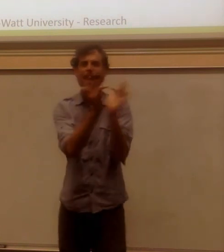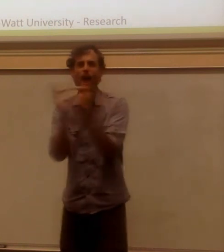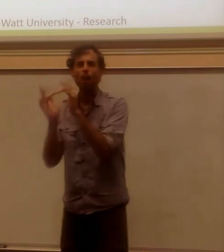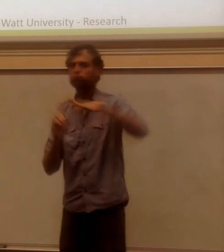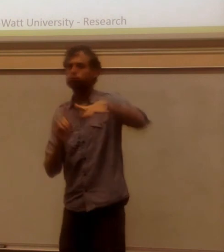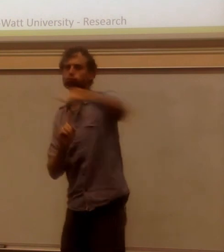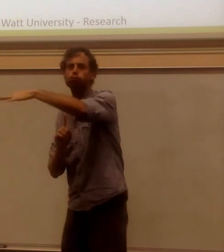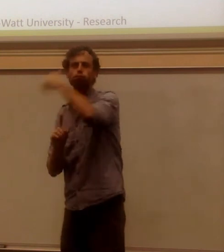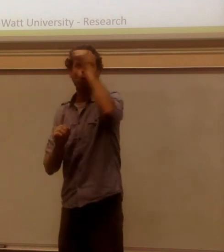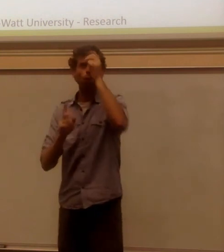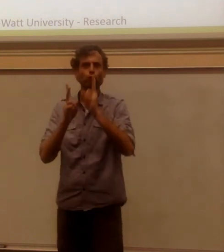Language Interpreters,